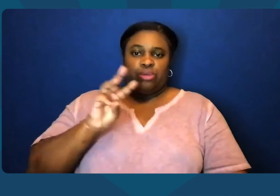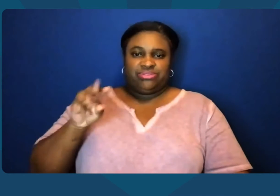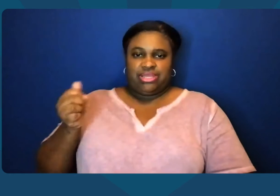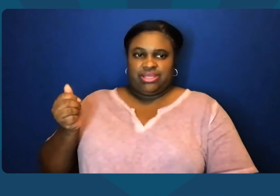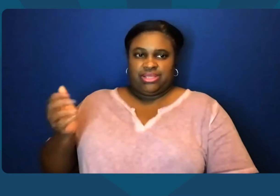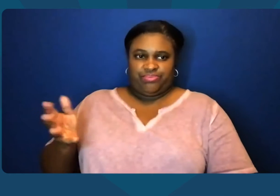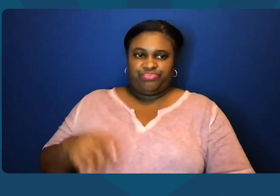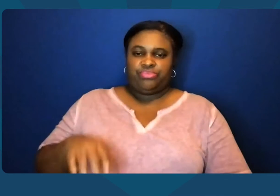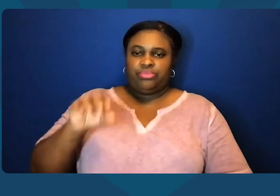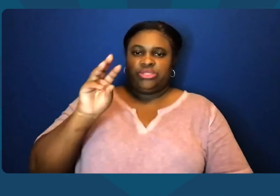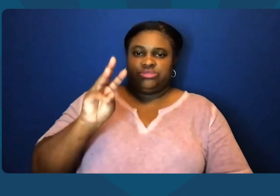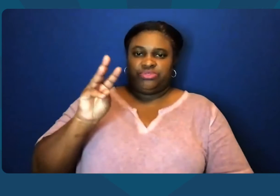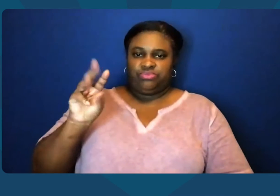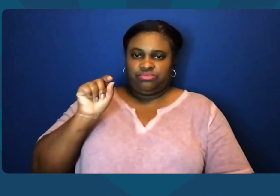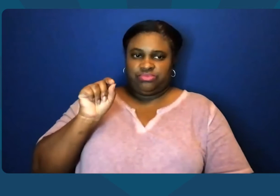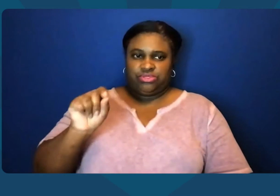Website,